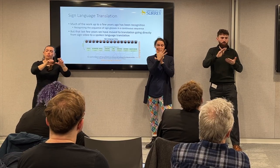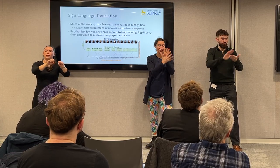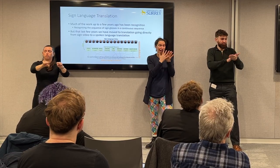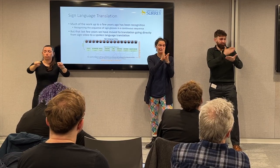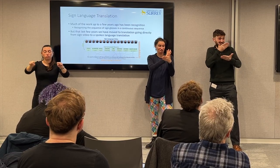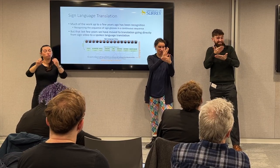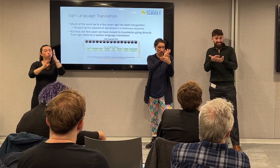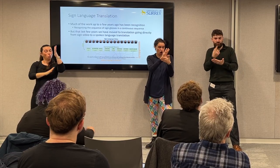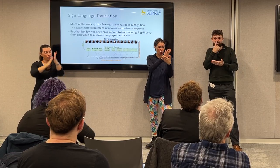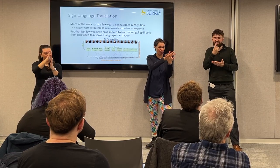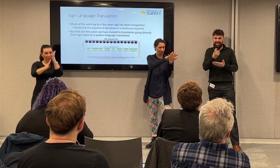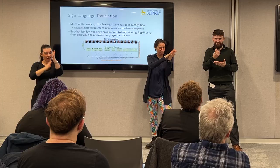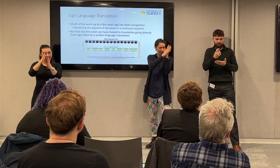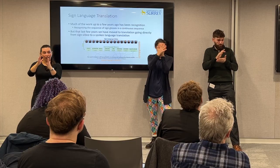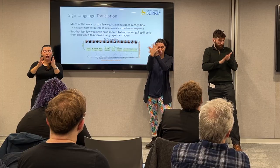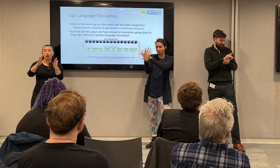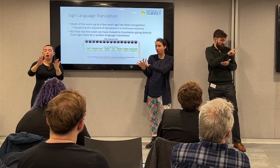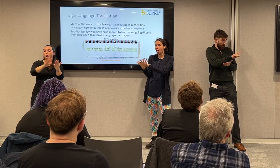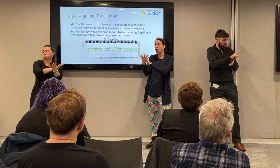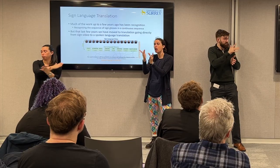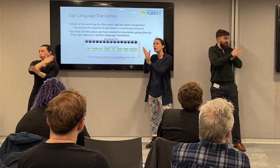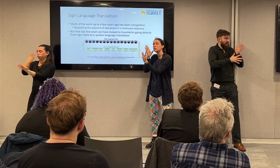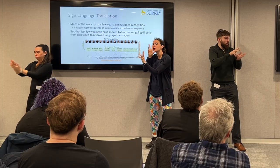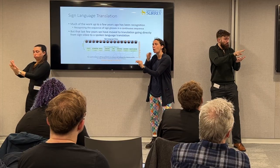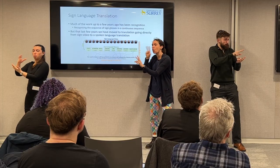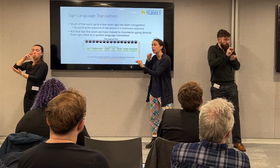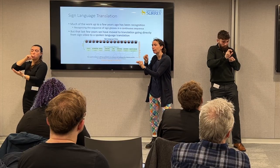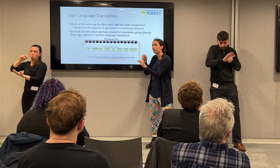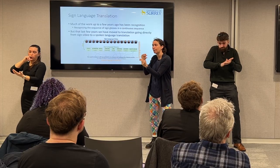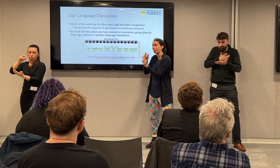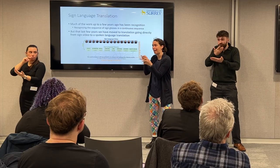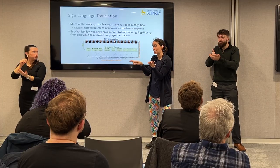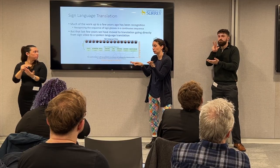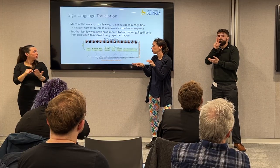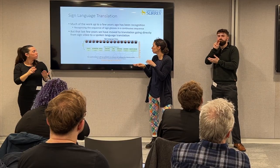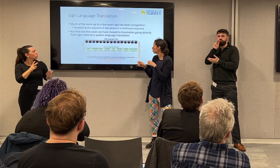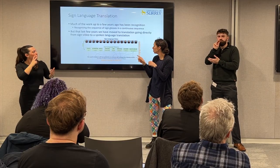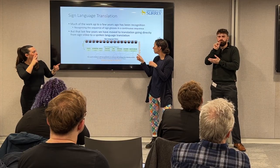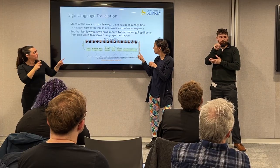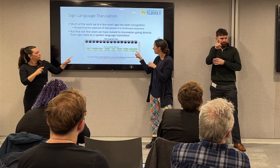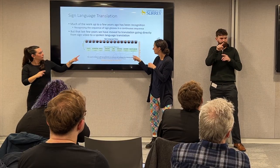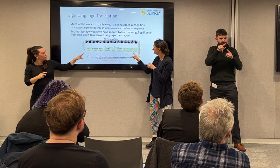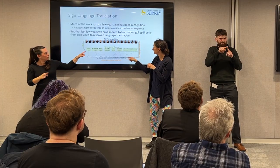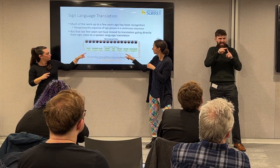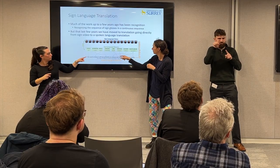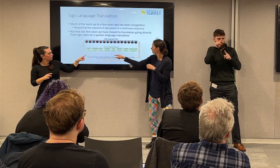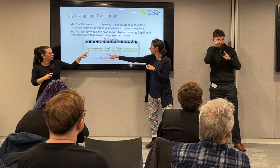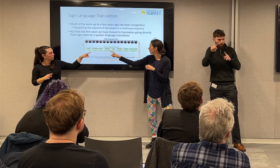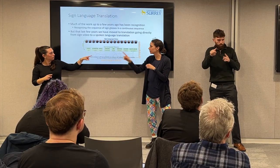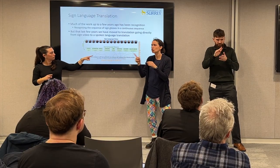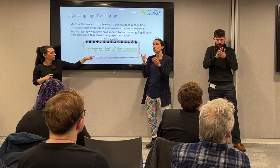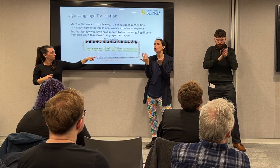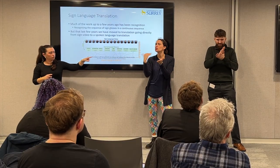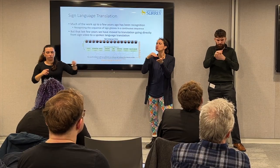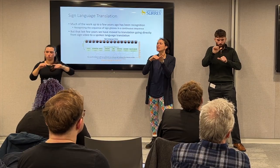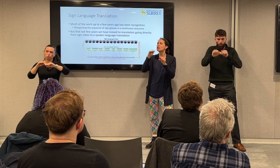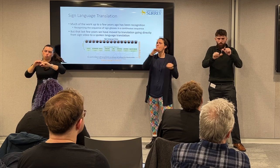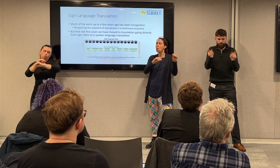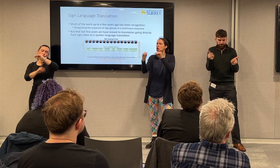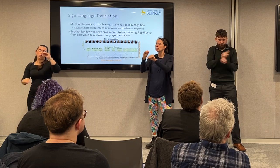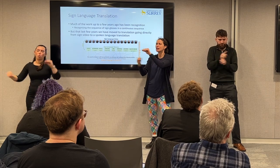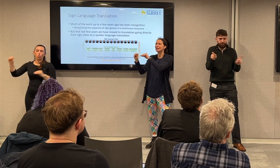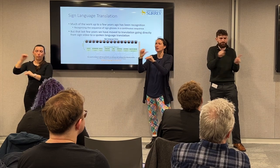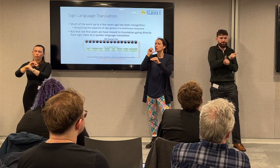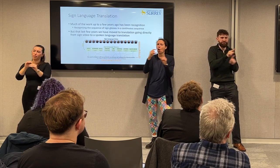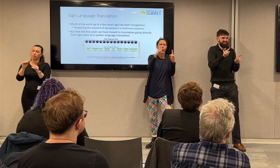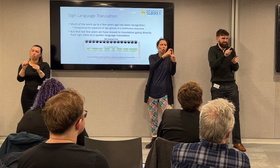video all the way to the spoken language equivalent. I put some arrows in here to show that there is reordering. So it's not just a simple word